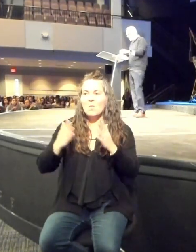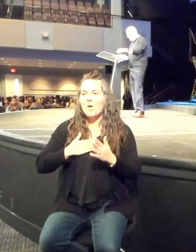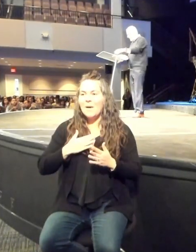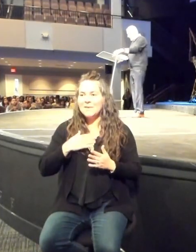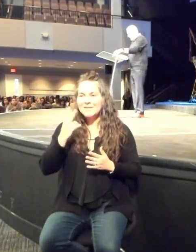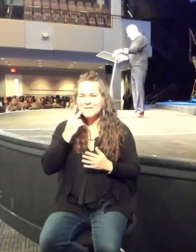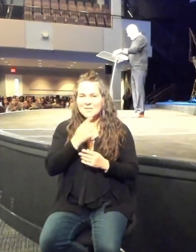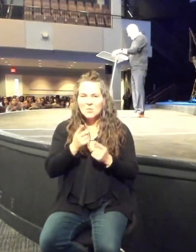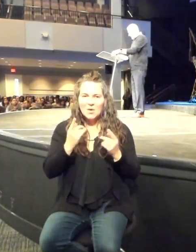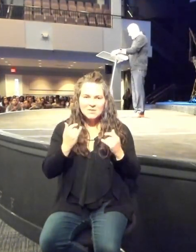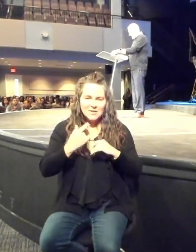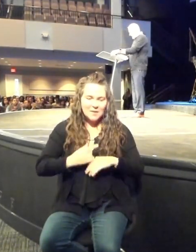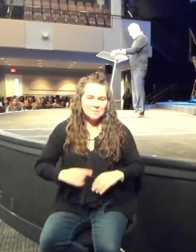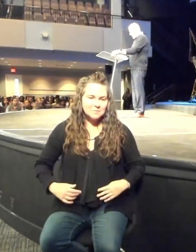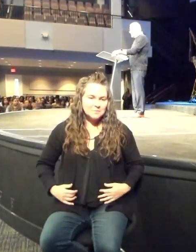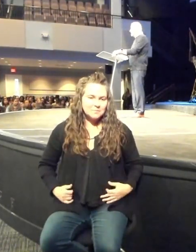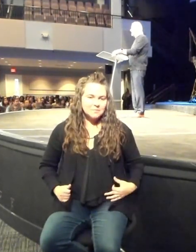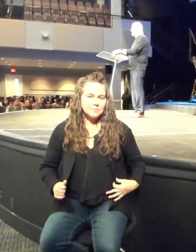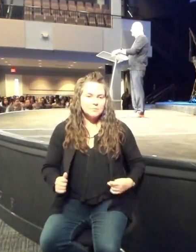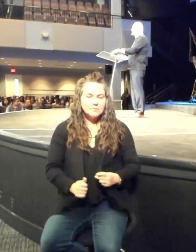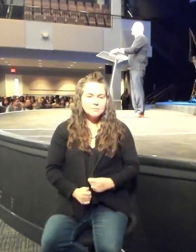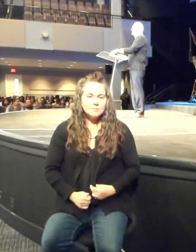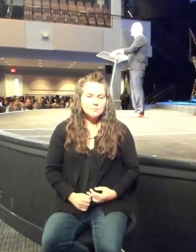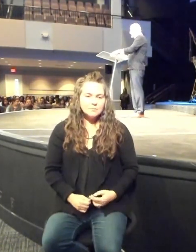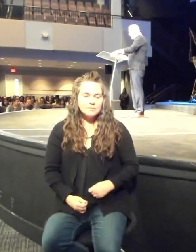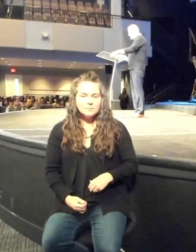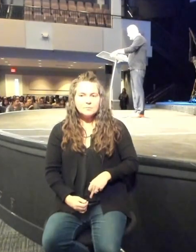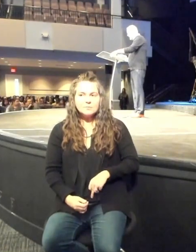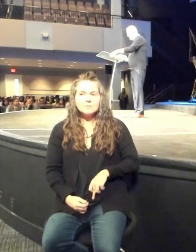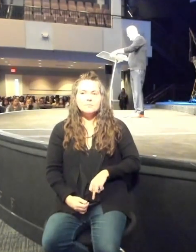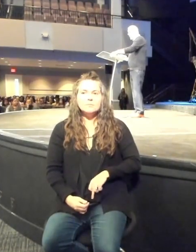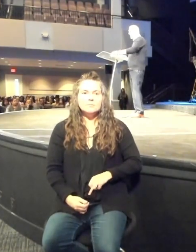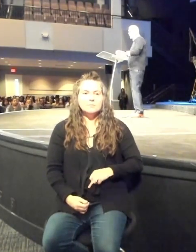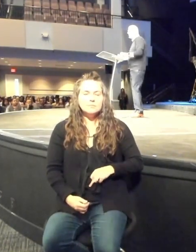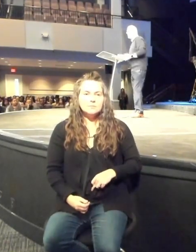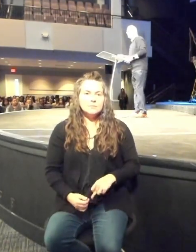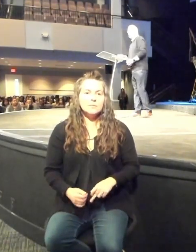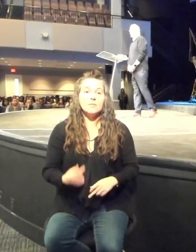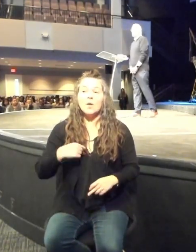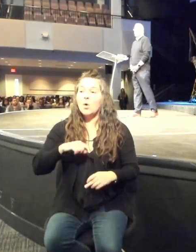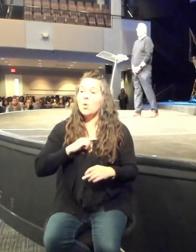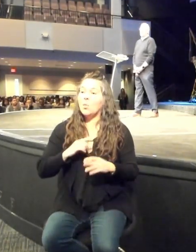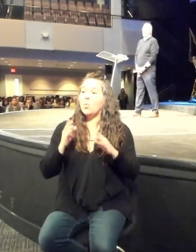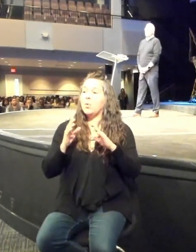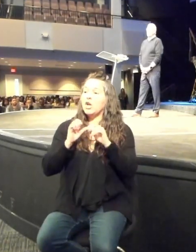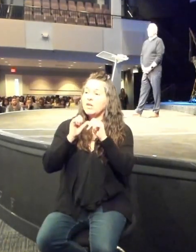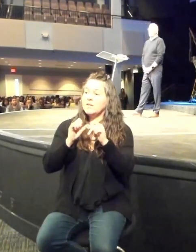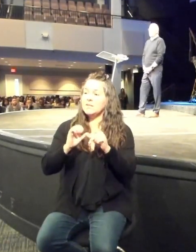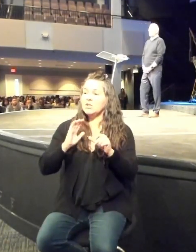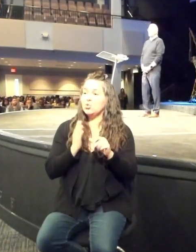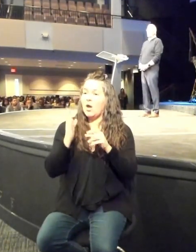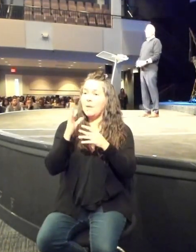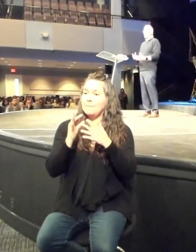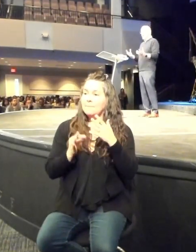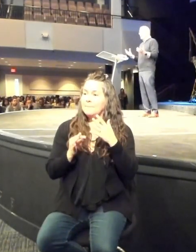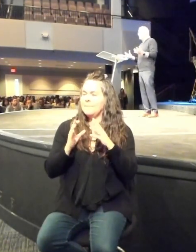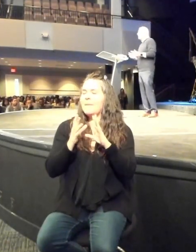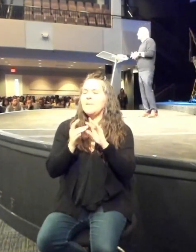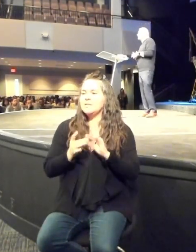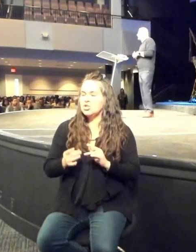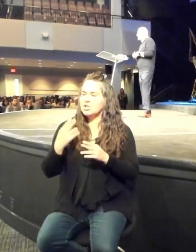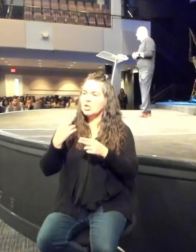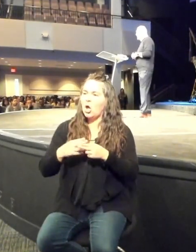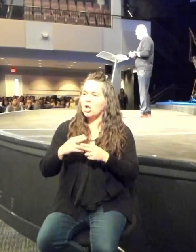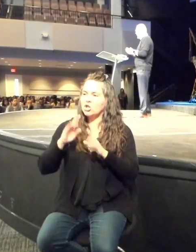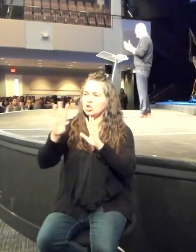today. We're continuing a series of messages entitled Chosen. We've been talking about the importance of being the kind of